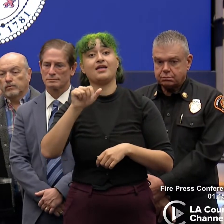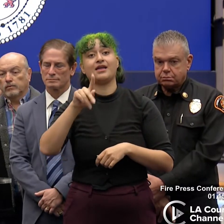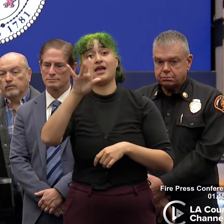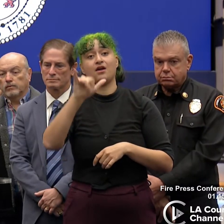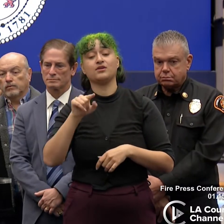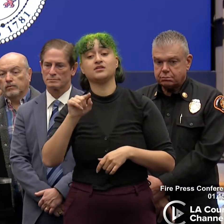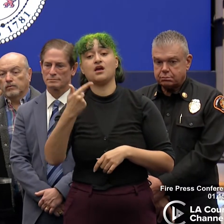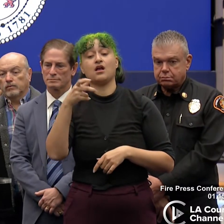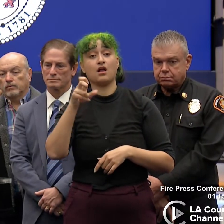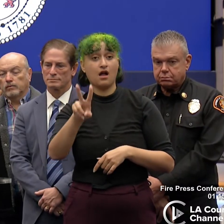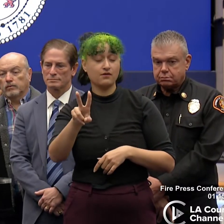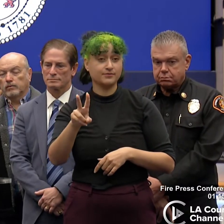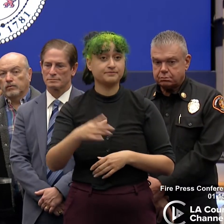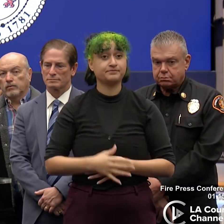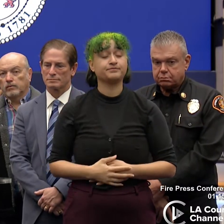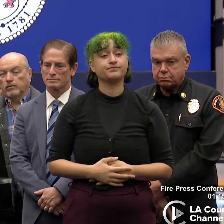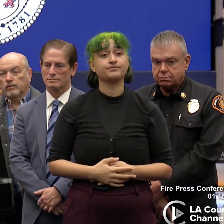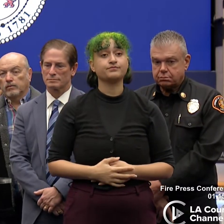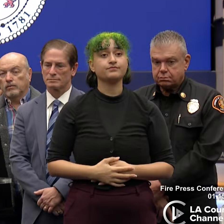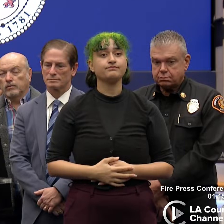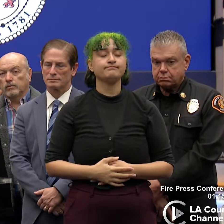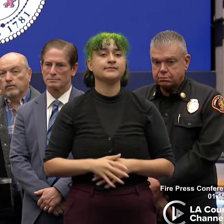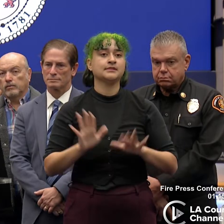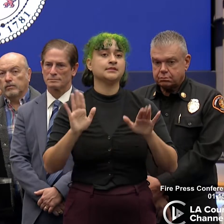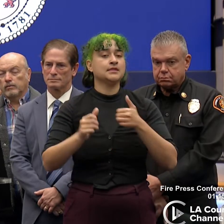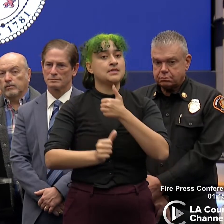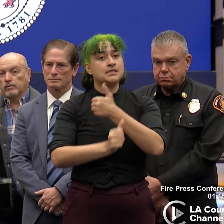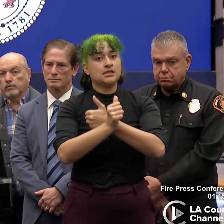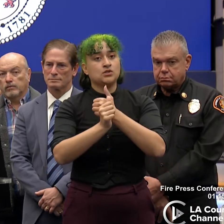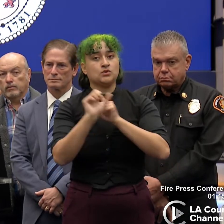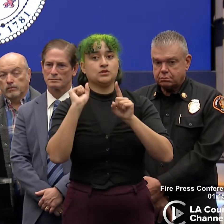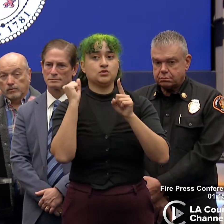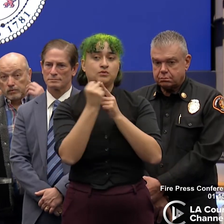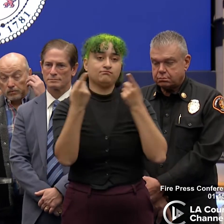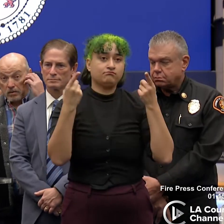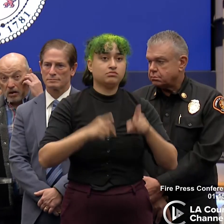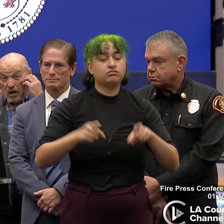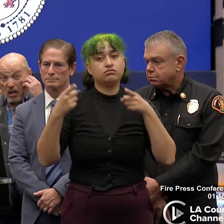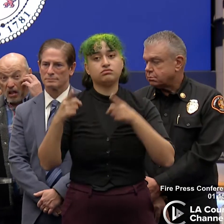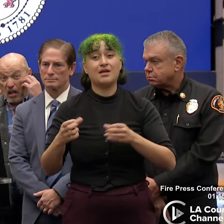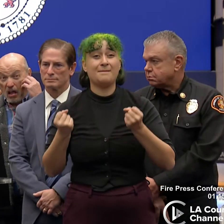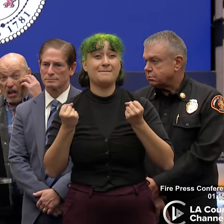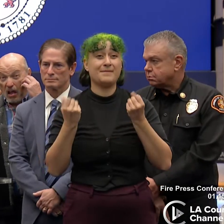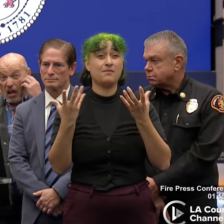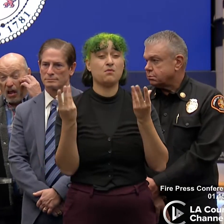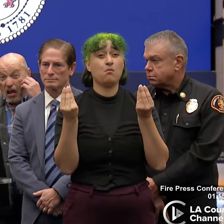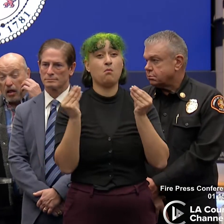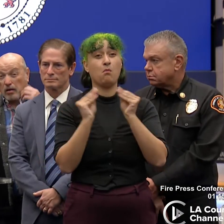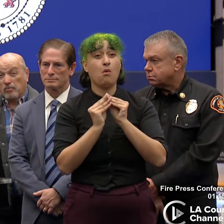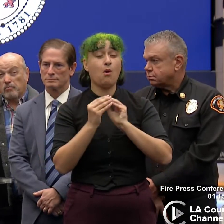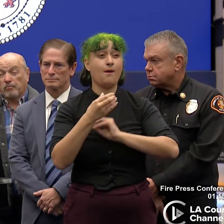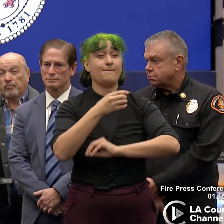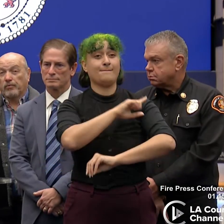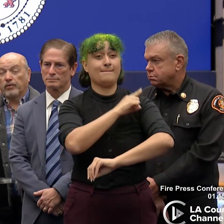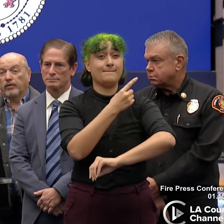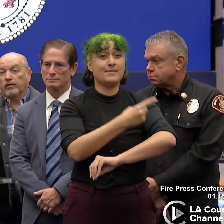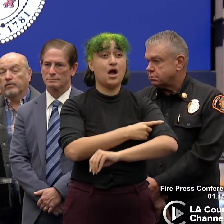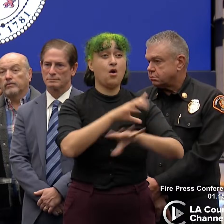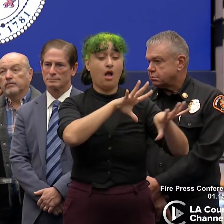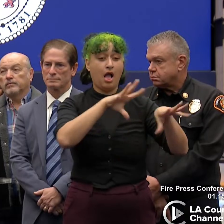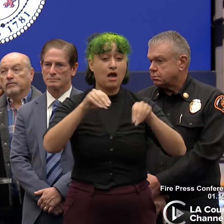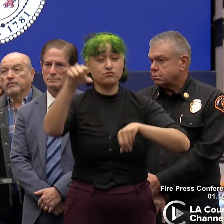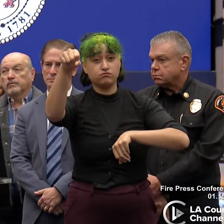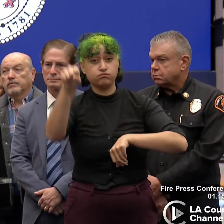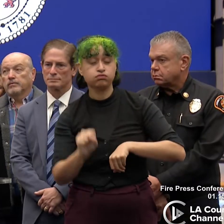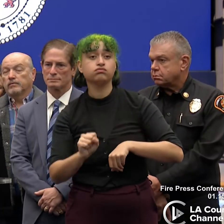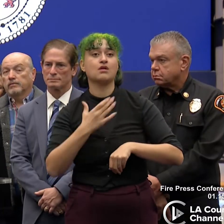recovery.lacounty.gov. Because of the particularly dangerous situation, there may be additional power outages. Please take this